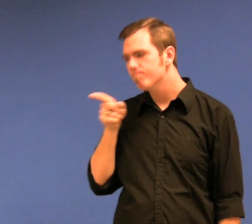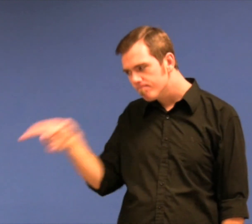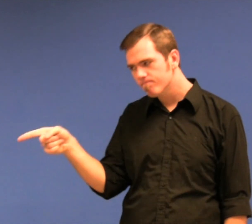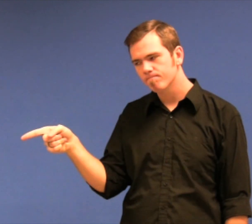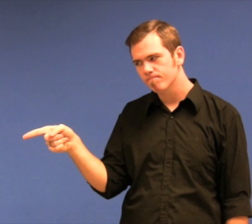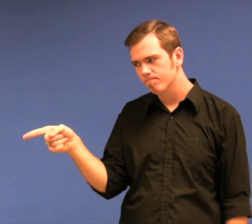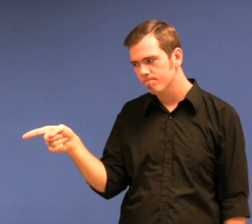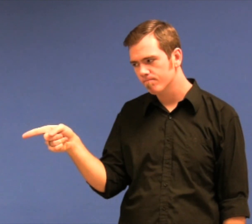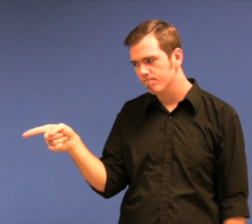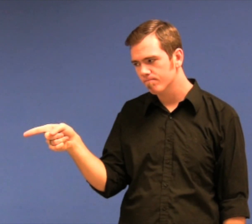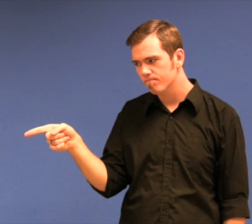Right there.